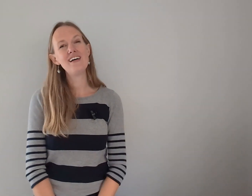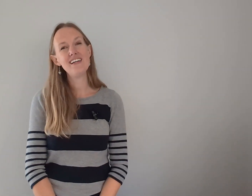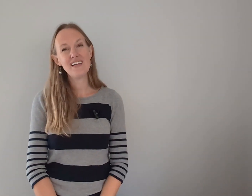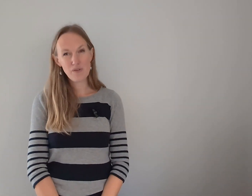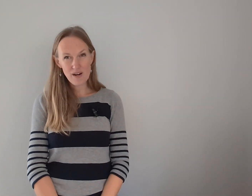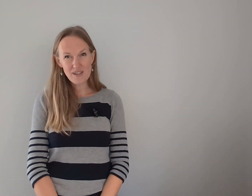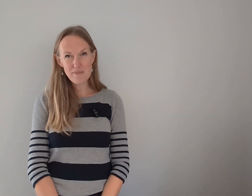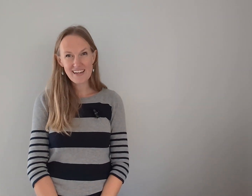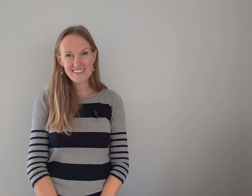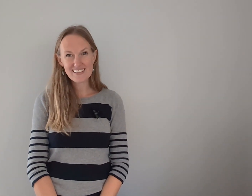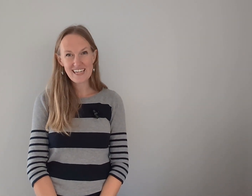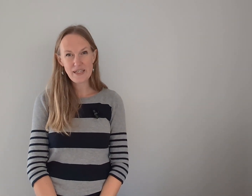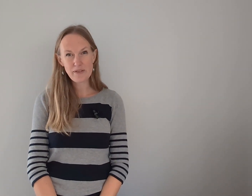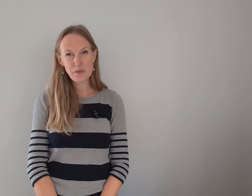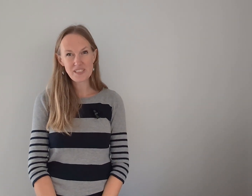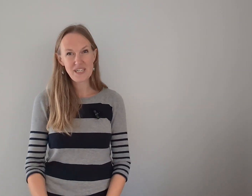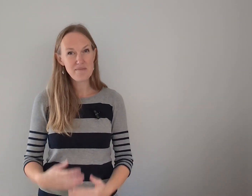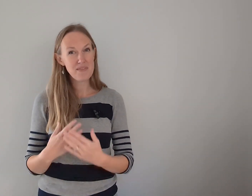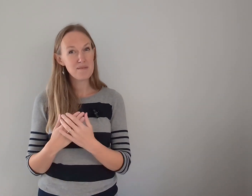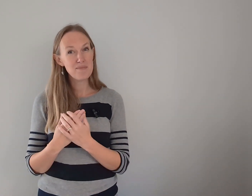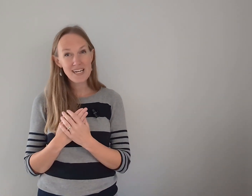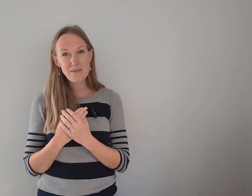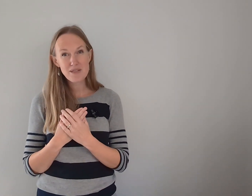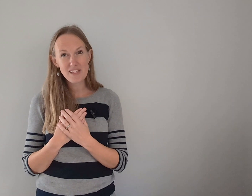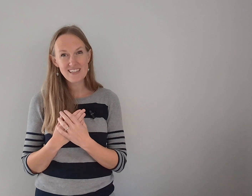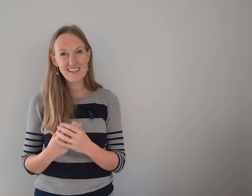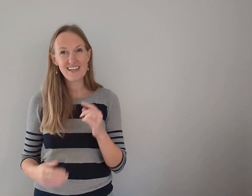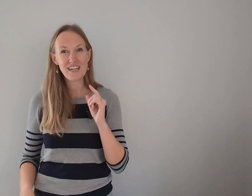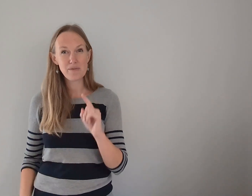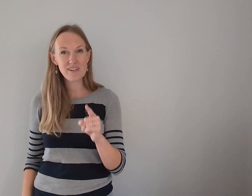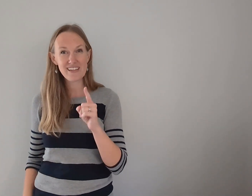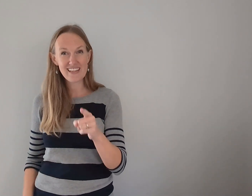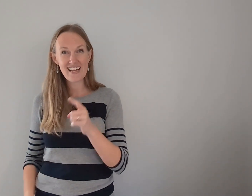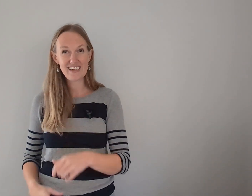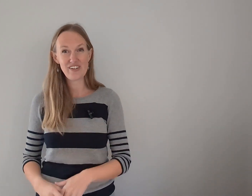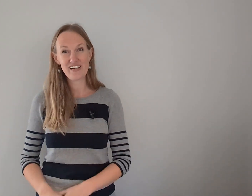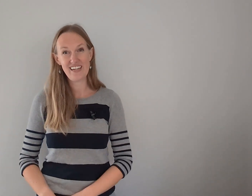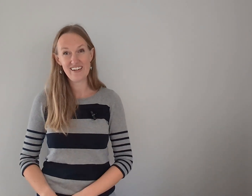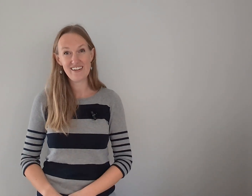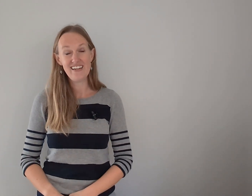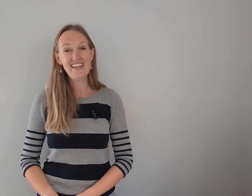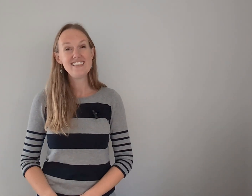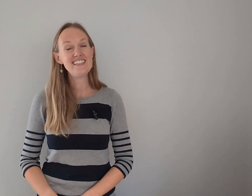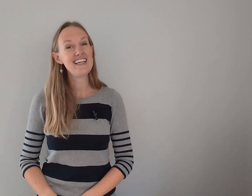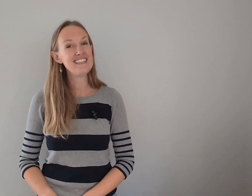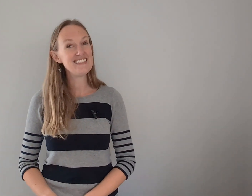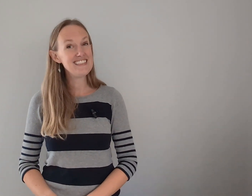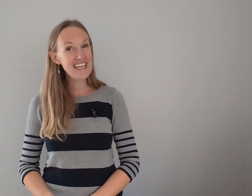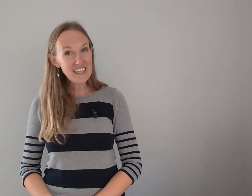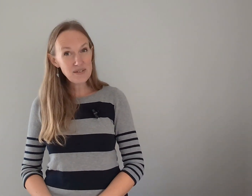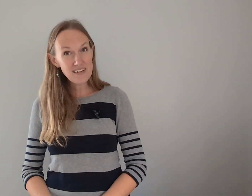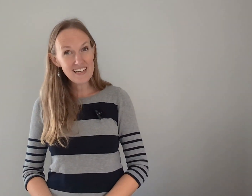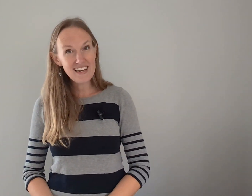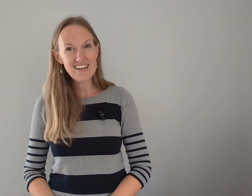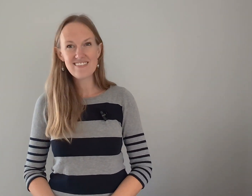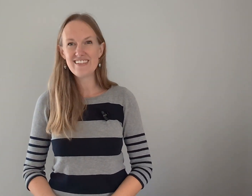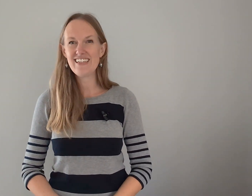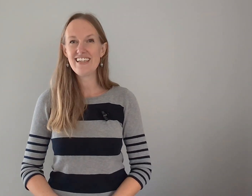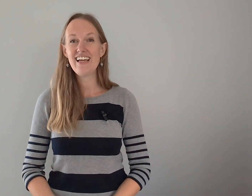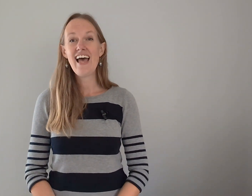everyone, and welcome back to Sign Language Worship. My name is Mandy, and I'm really glad you're here. Today is day three of learning